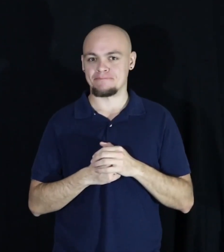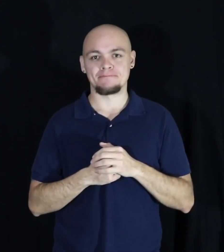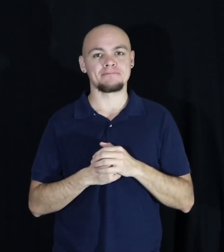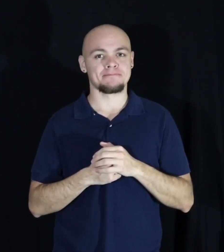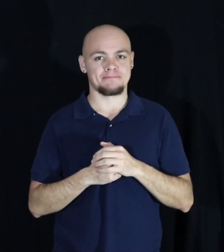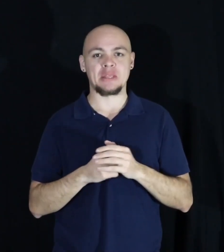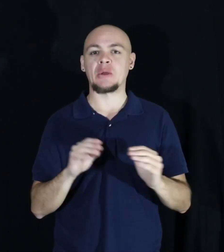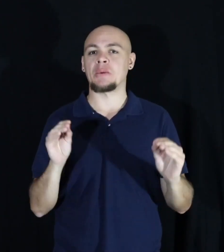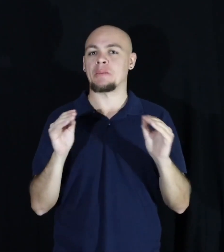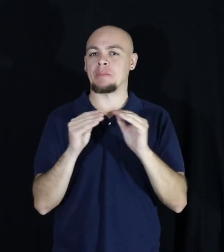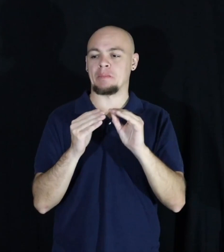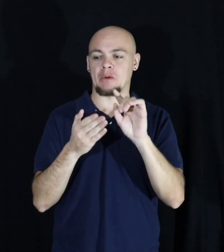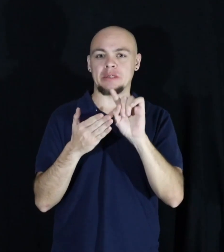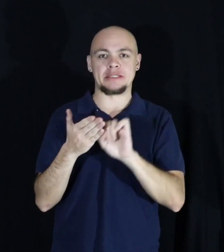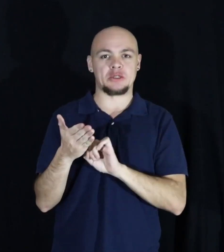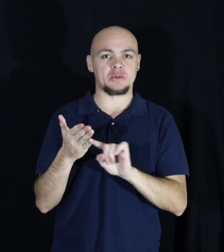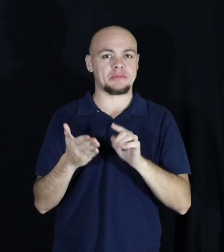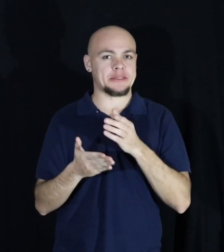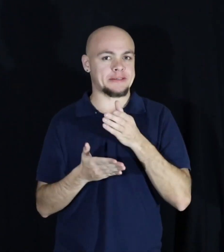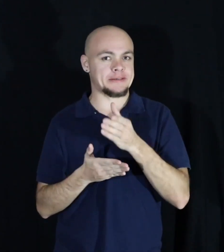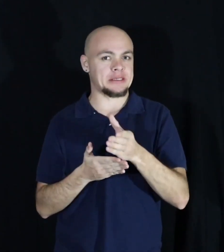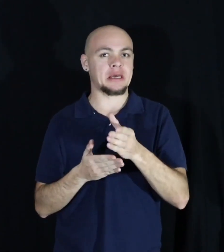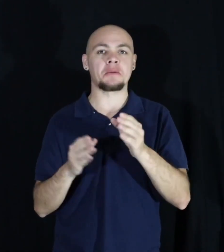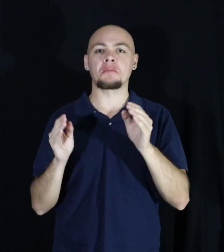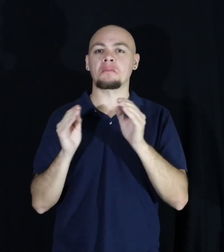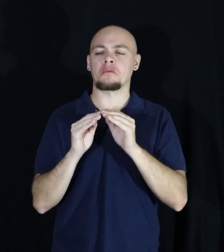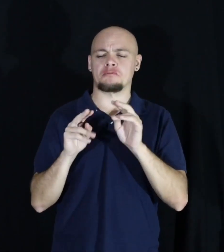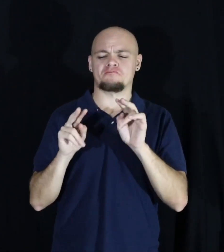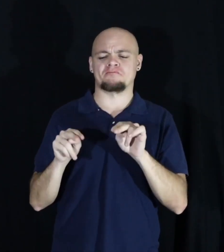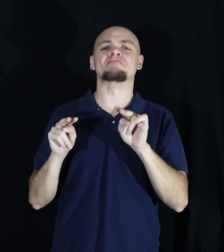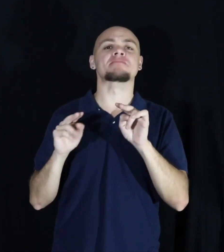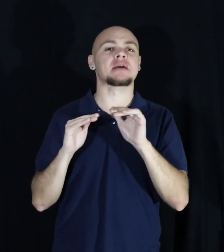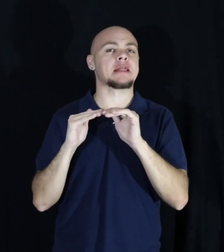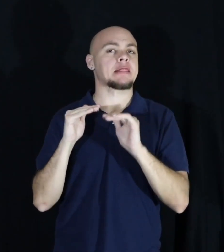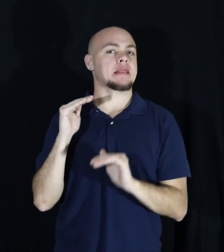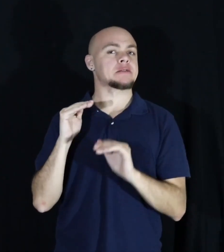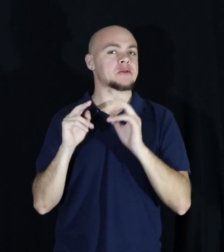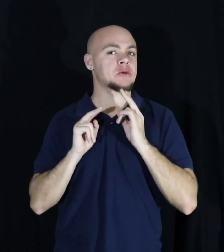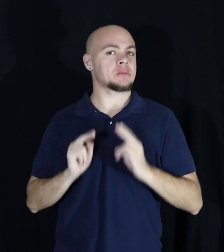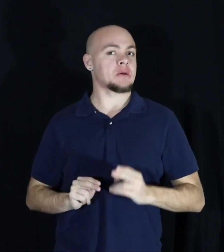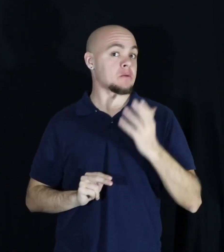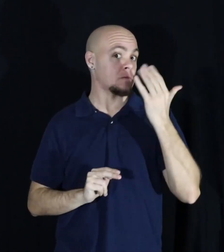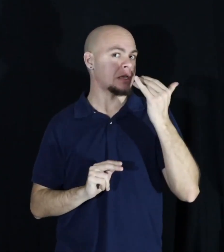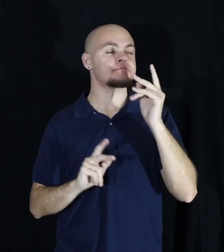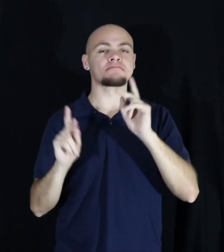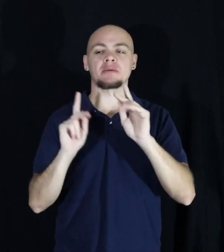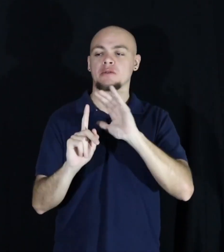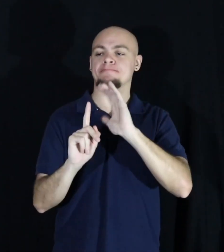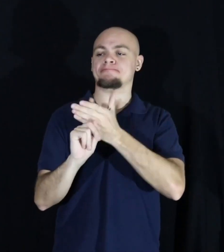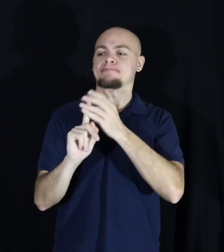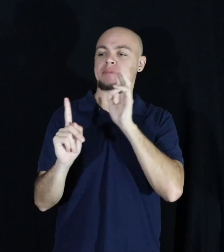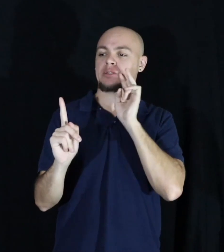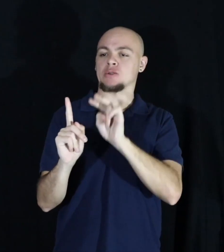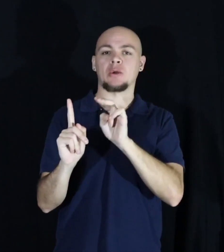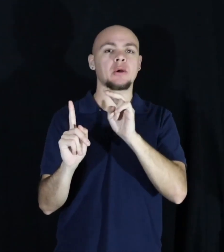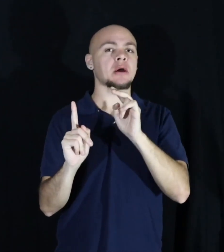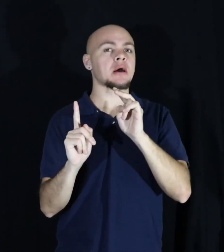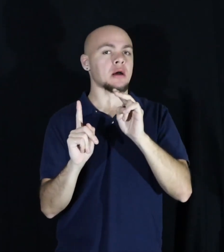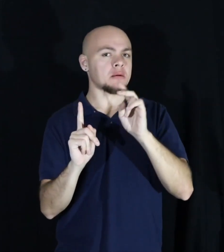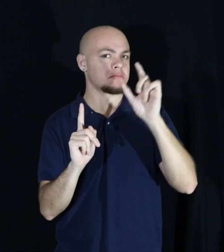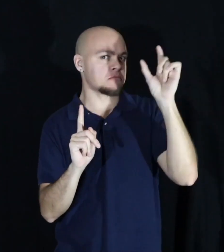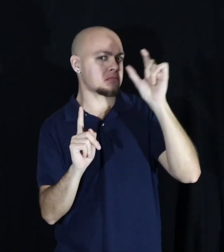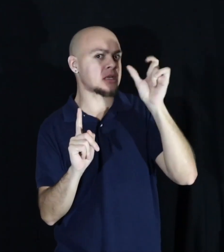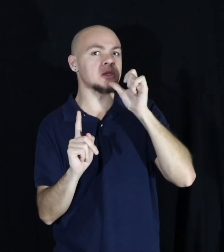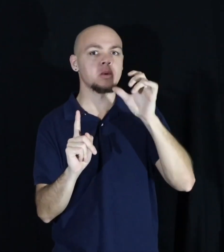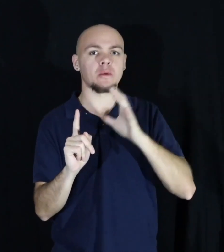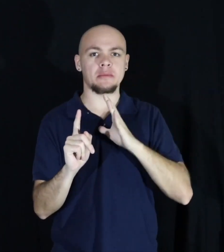more discrimination and dehumanization because of what people saw on the surface: a Muslim woman wearing